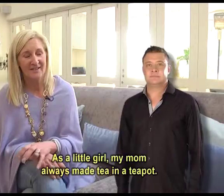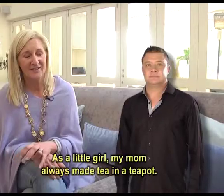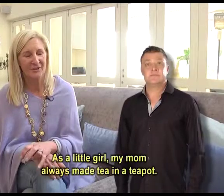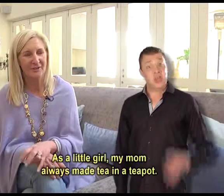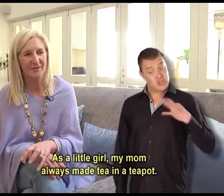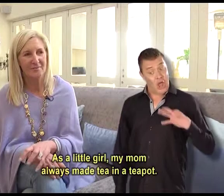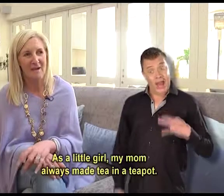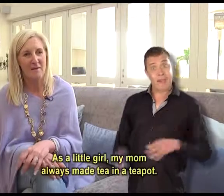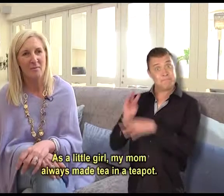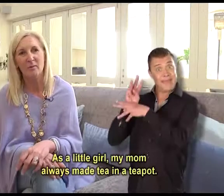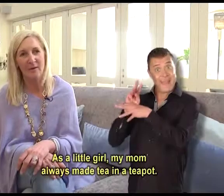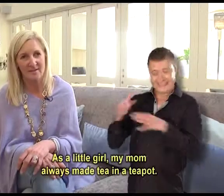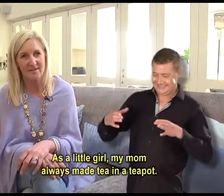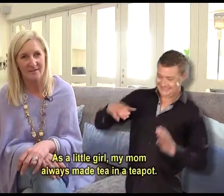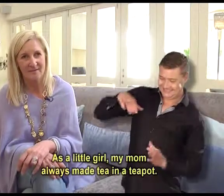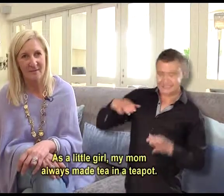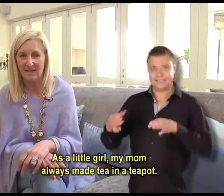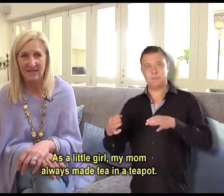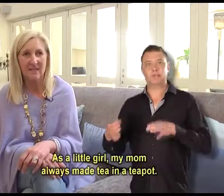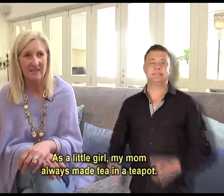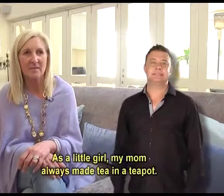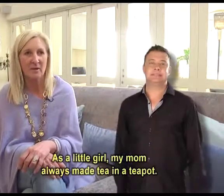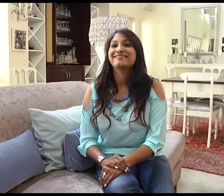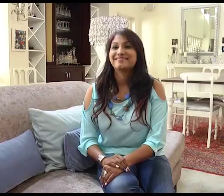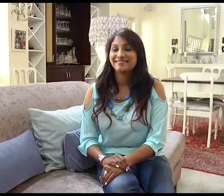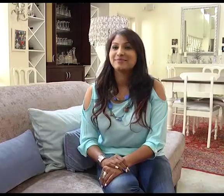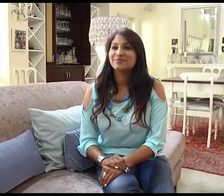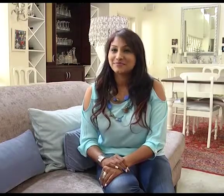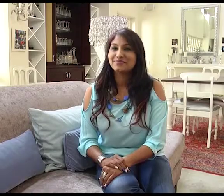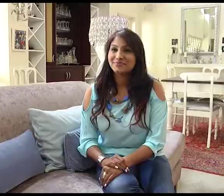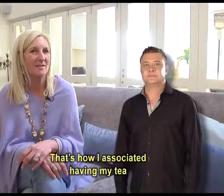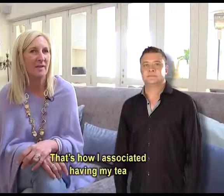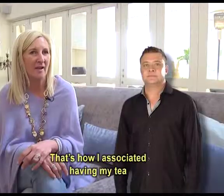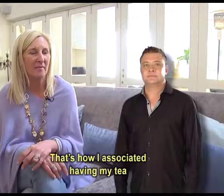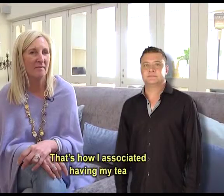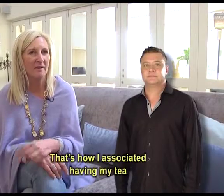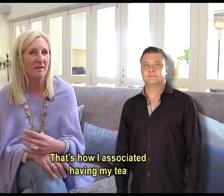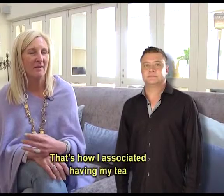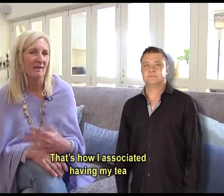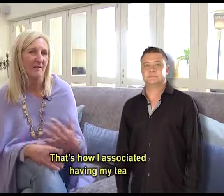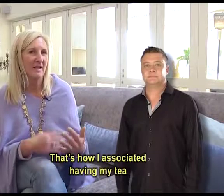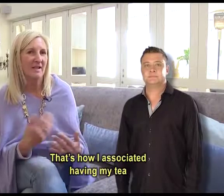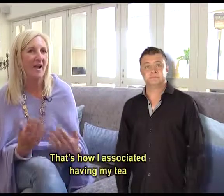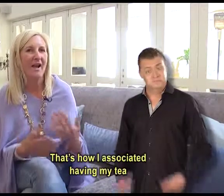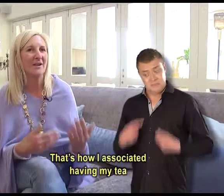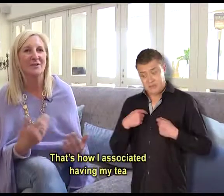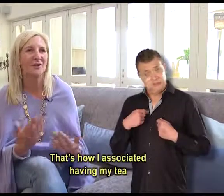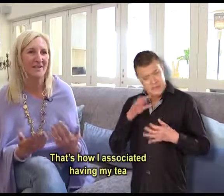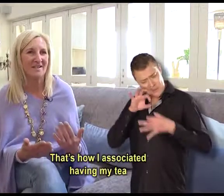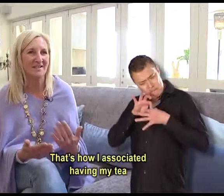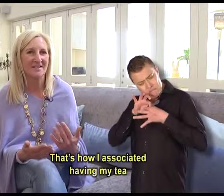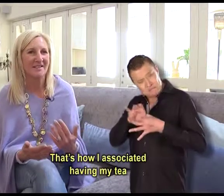You know, as a little girl, my mum always made tea in a teapot. So it's just become, that's how